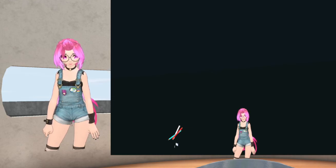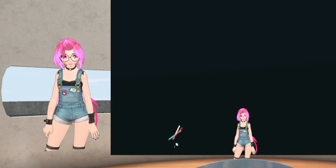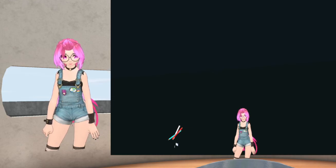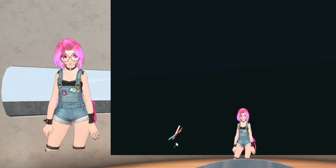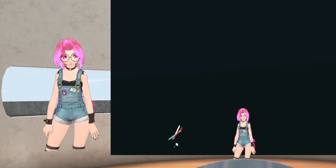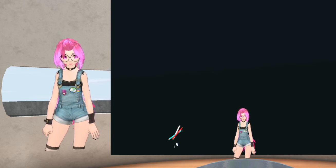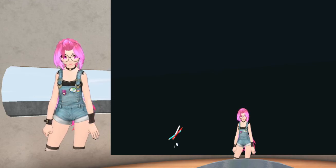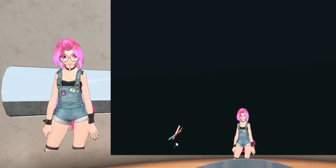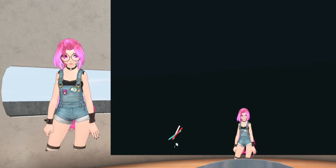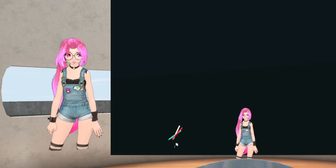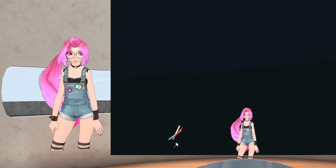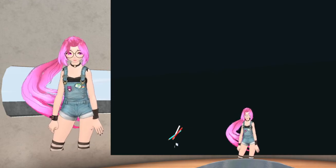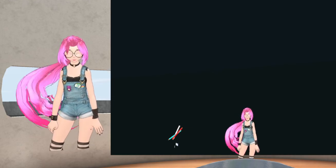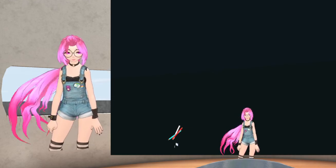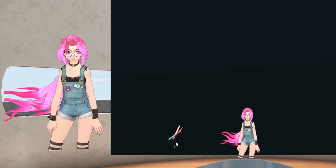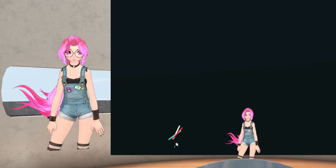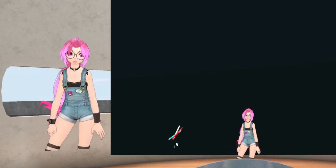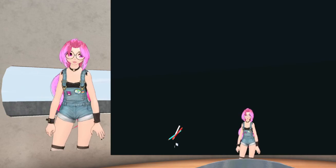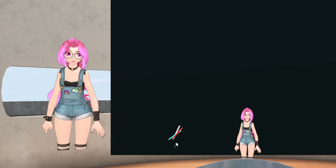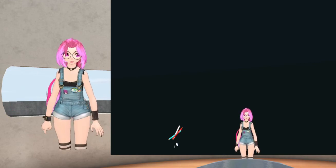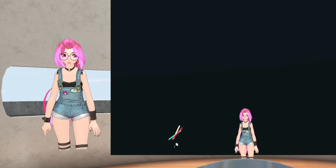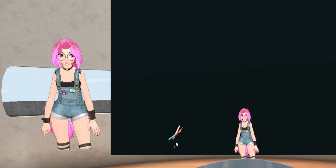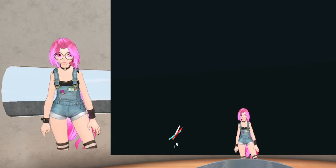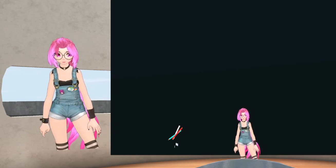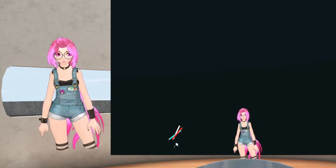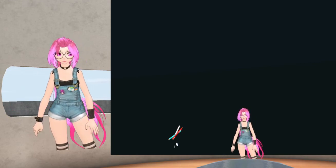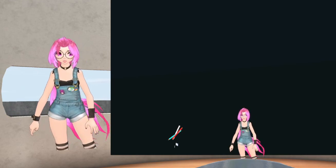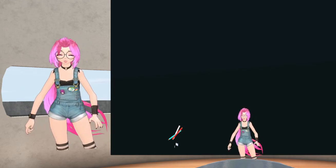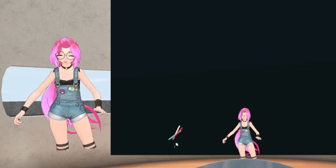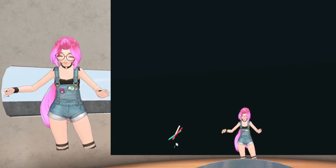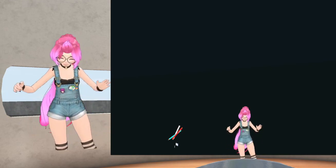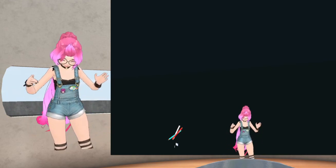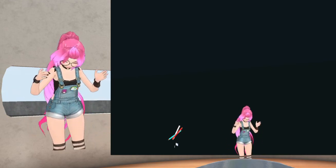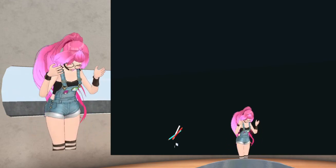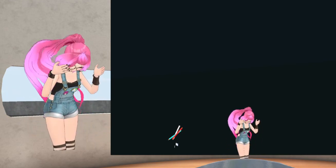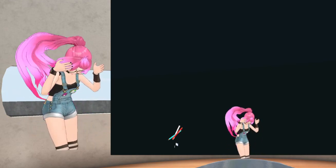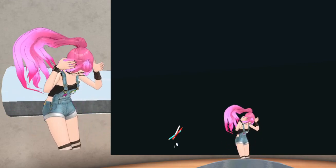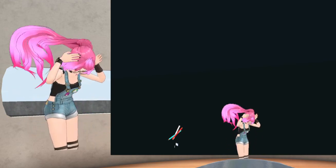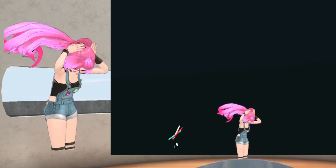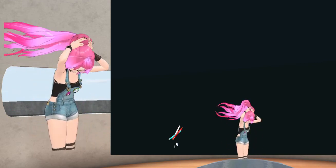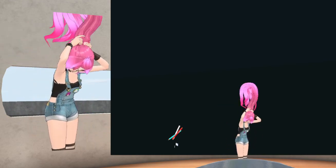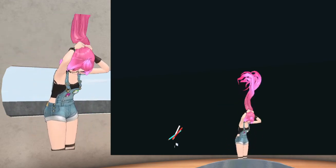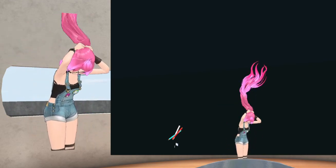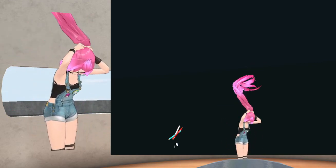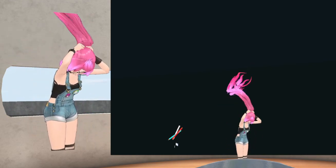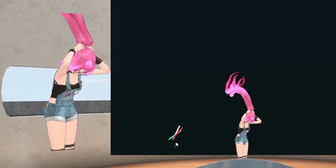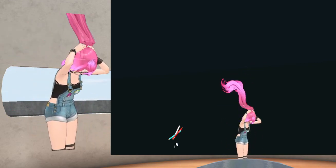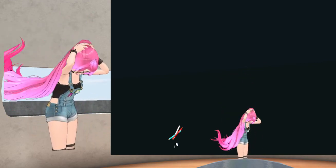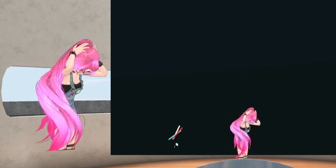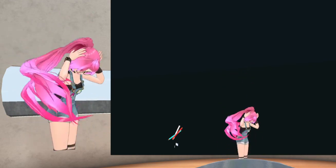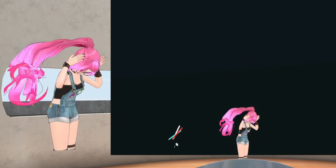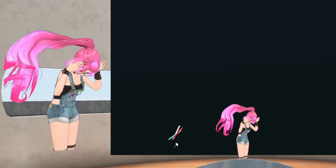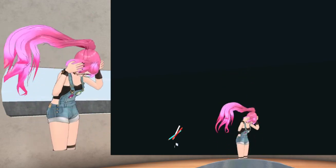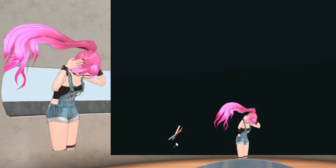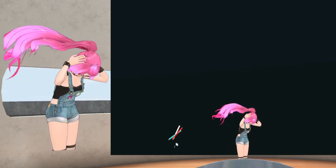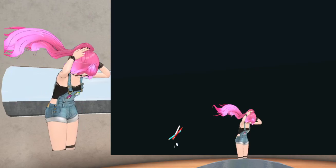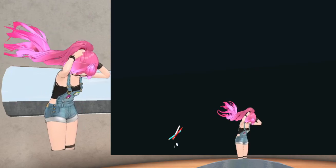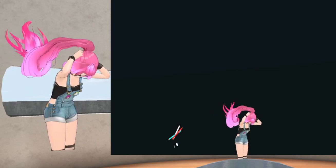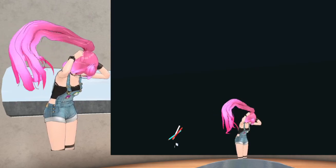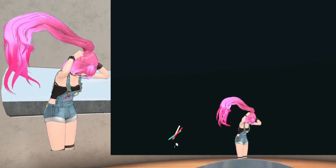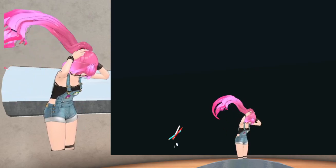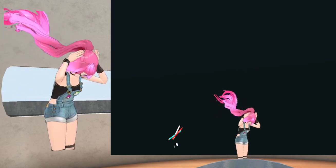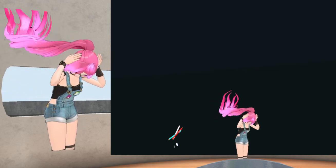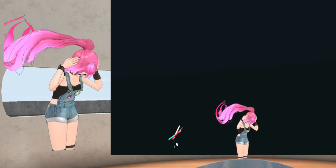Oops. Oh, hair tie. Oh, hair tie. Yeah, yeah. Hair tie or ponytail or anything. You just